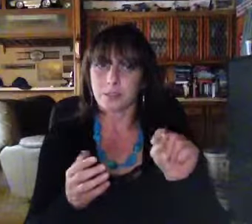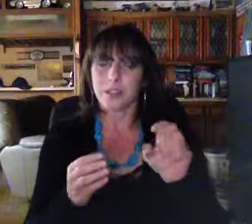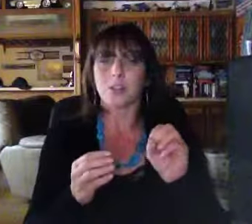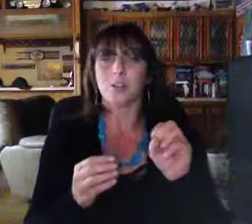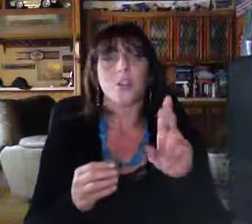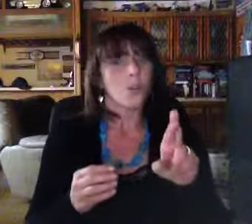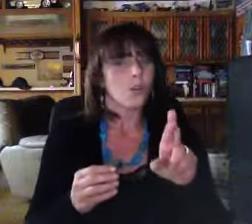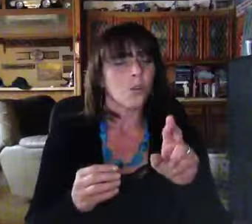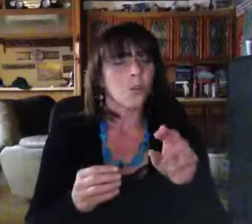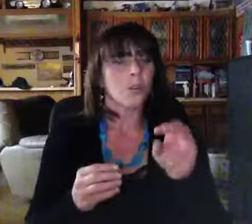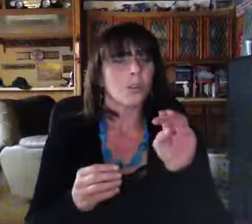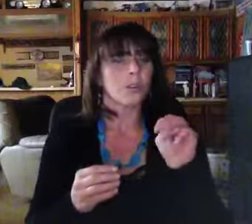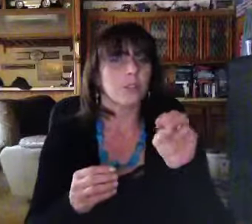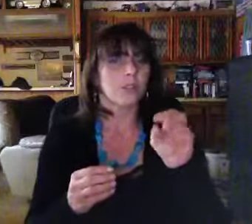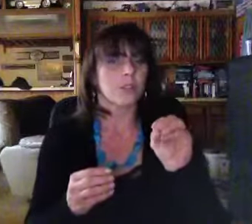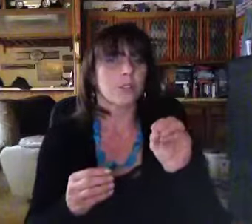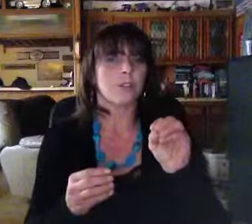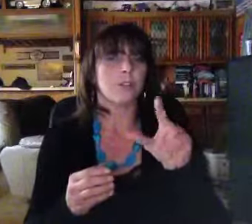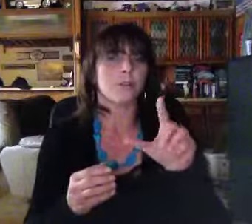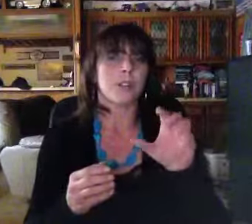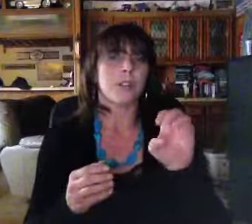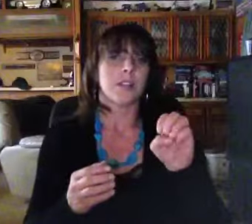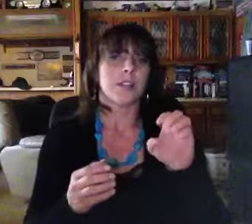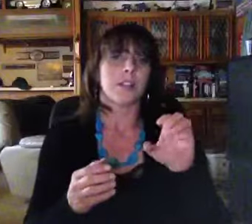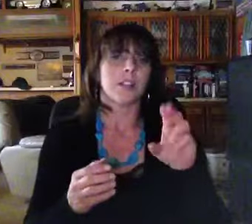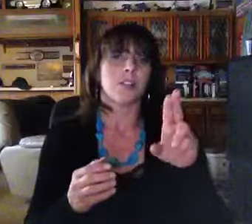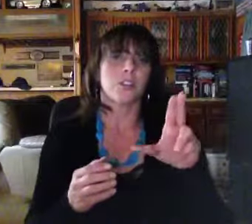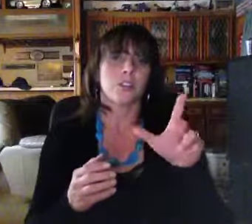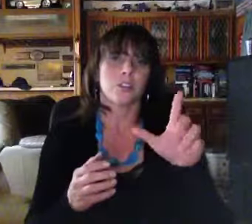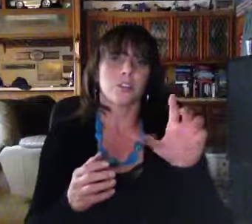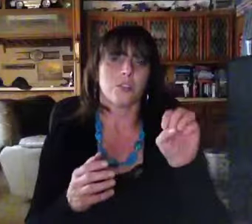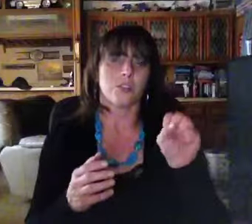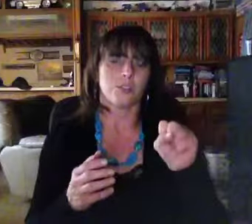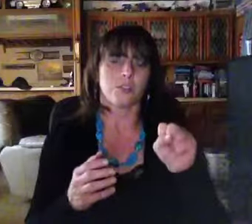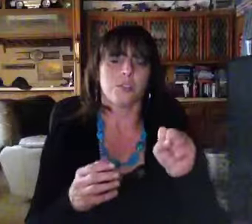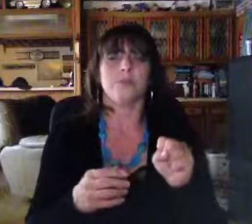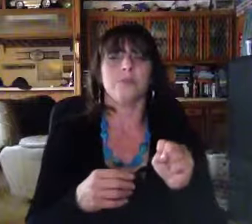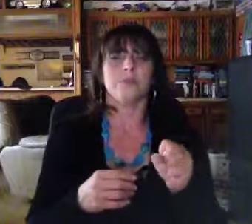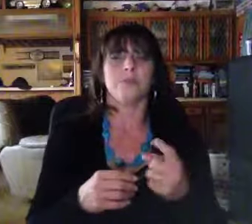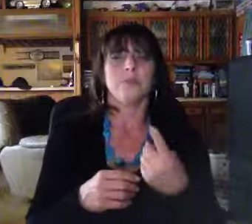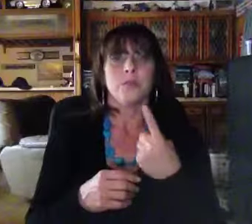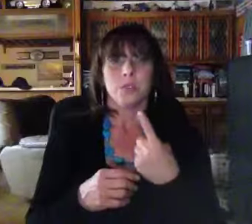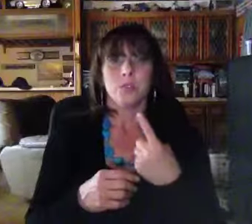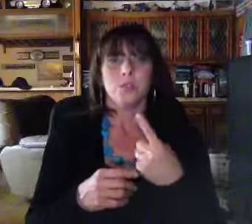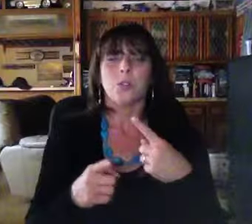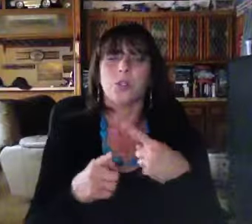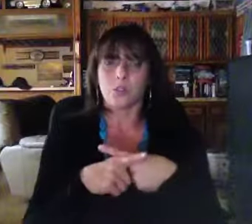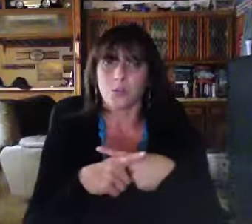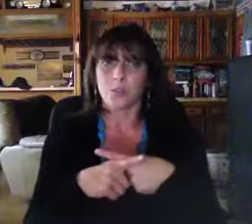So the general format of this reaction is you have one reactant, upon heating, gives you 2